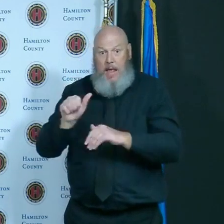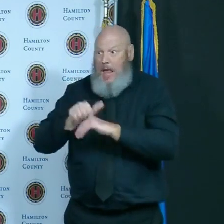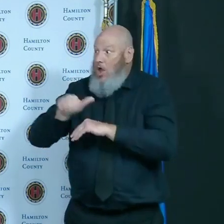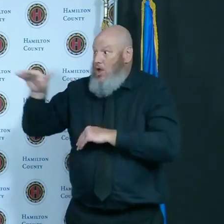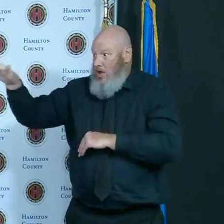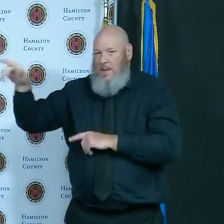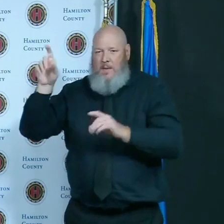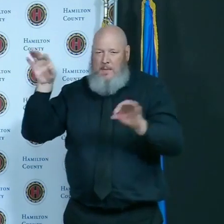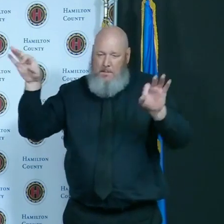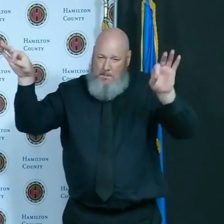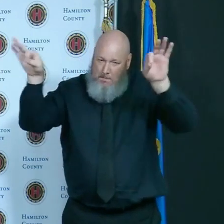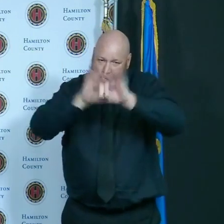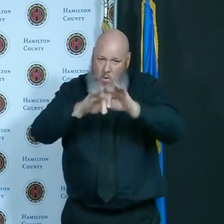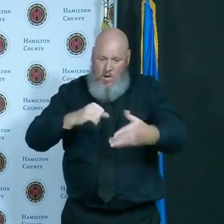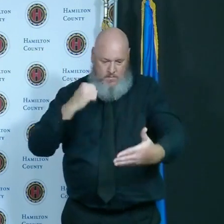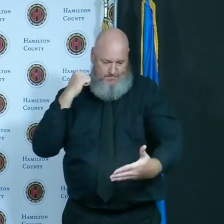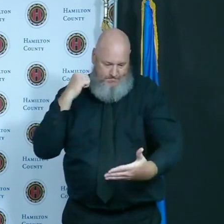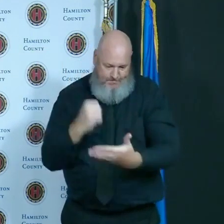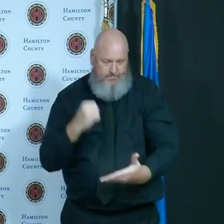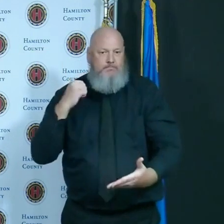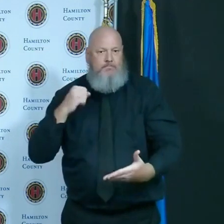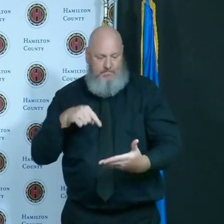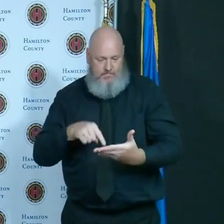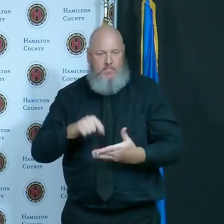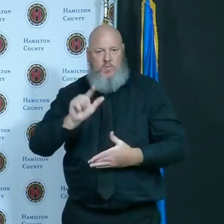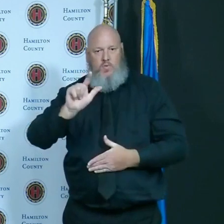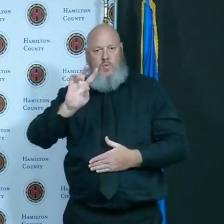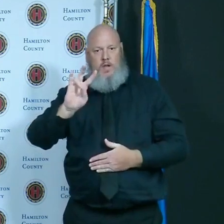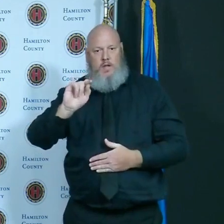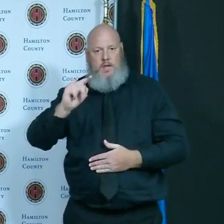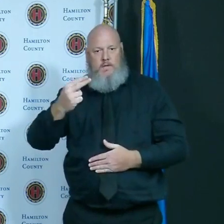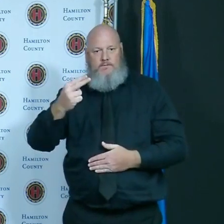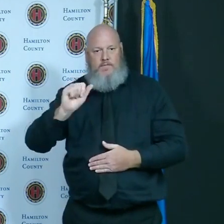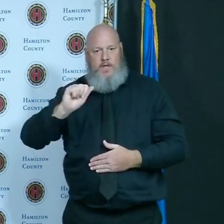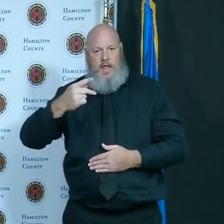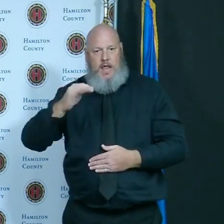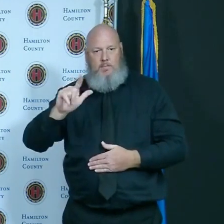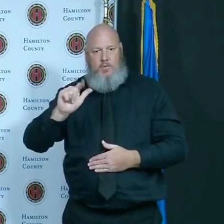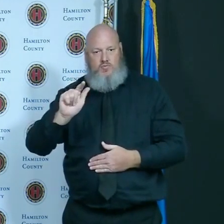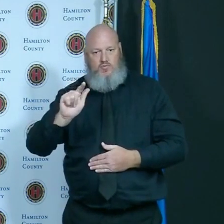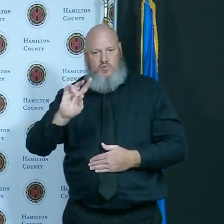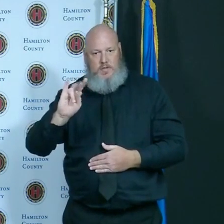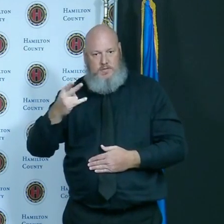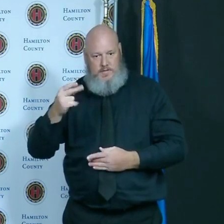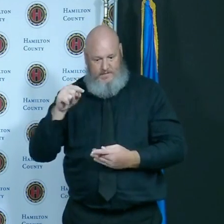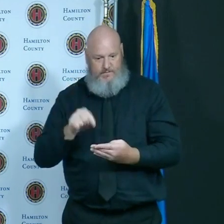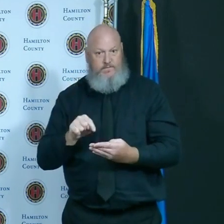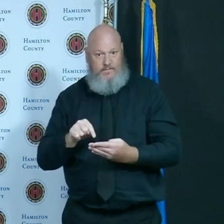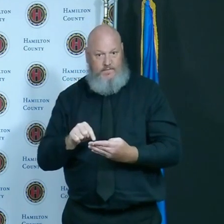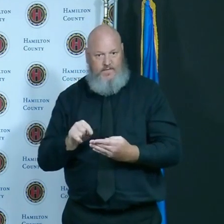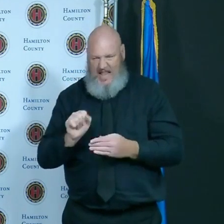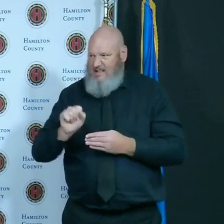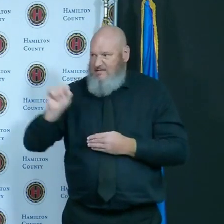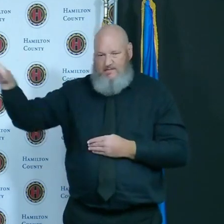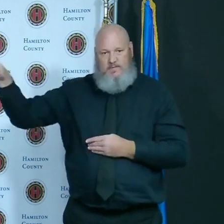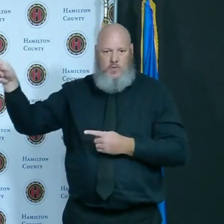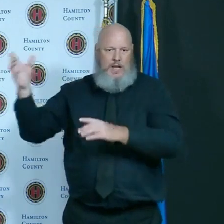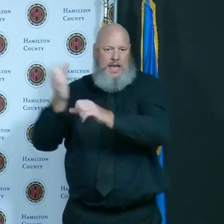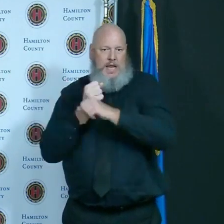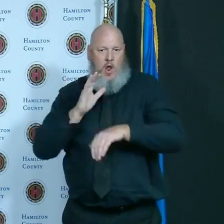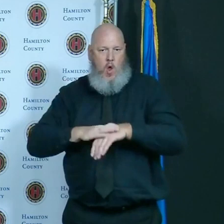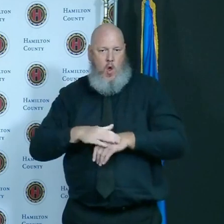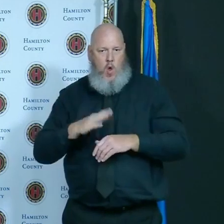vote. So with that, we're going to move on to our topic for today. It's my pleasure